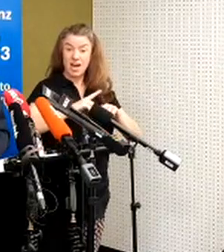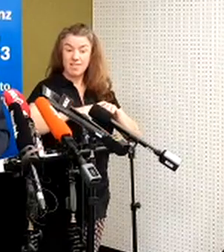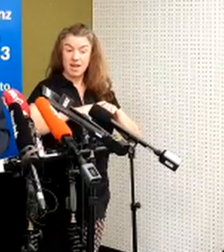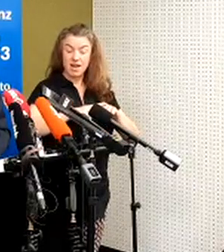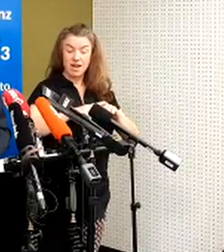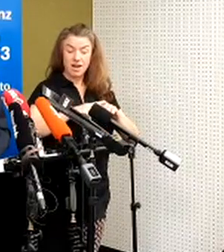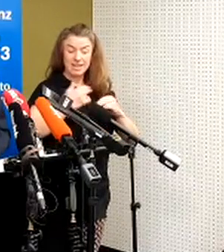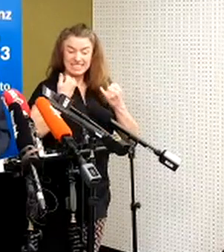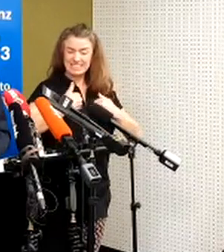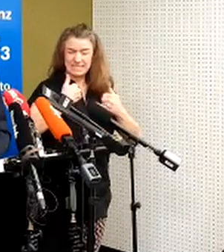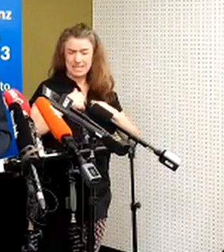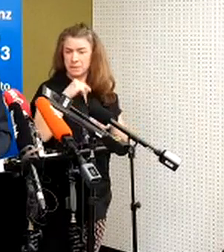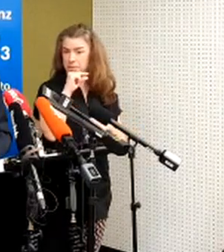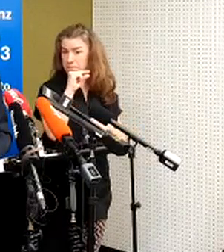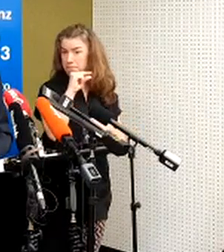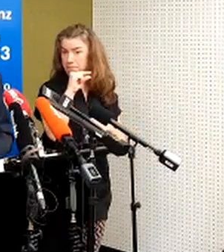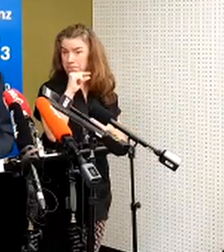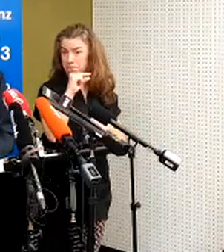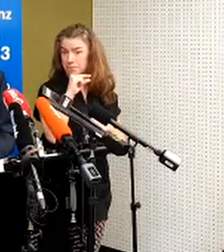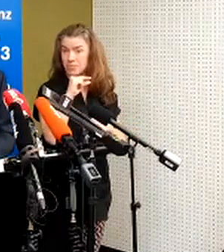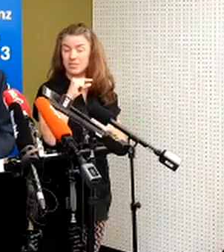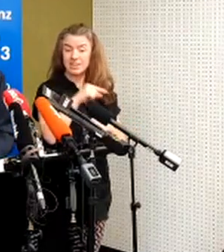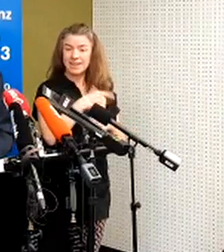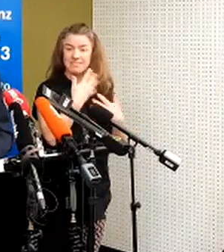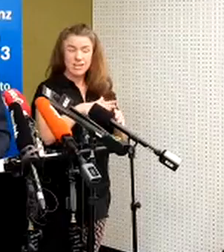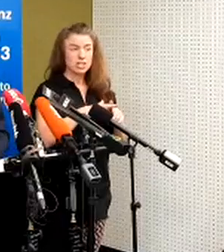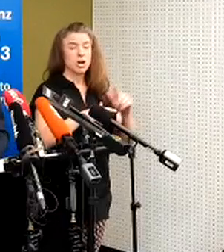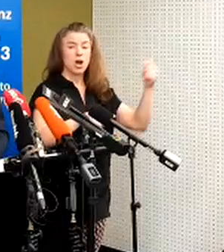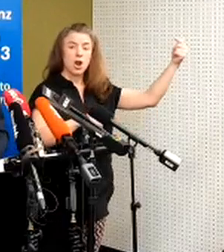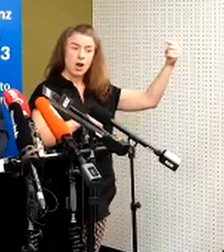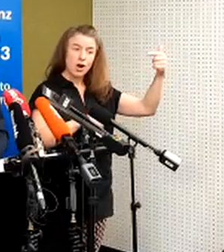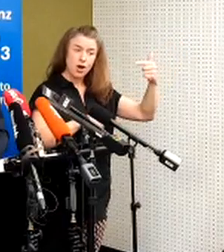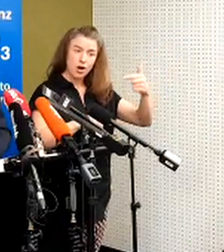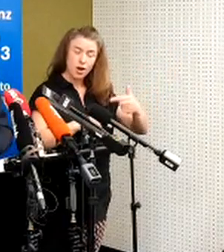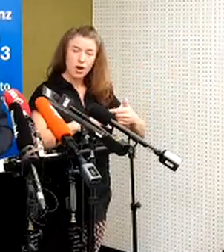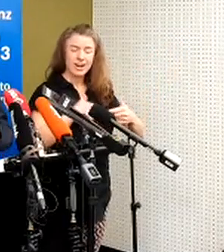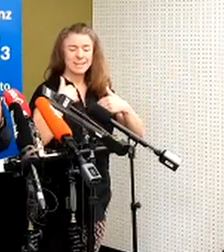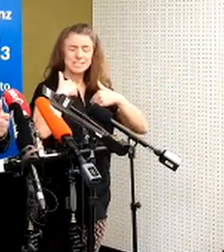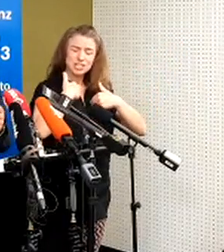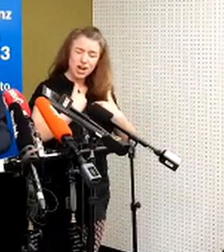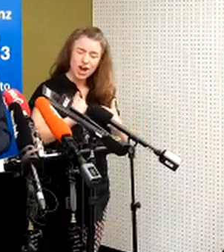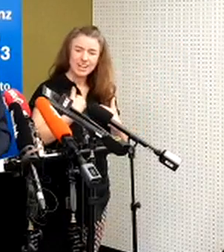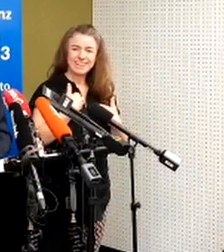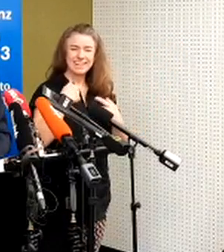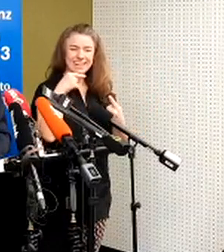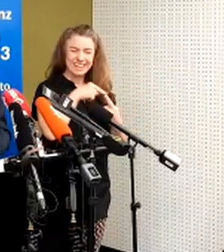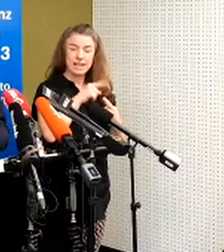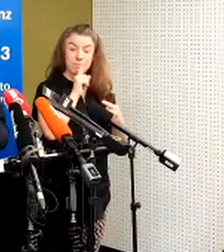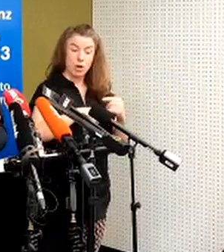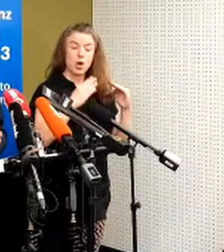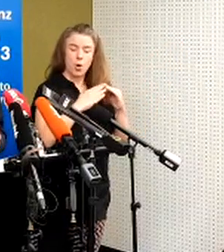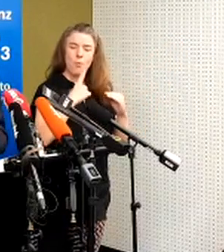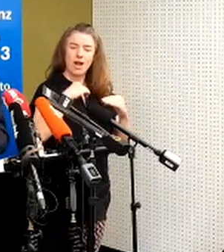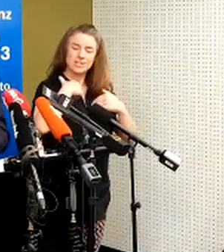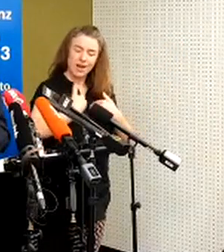very mild, and he'd undertaken a long journey and quite jet-lagged, so my understanding is he was largely at home, but